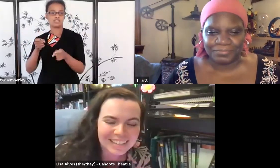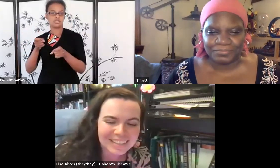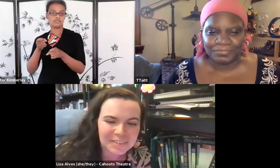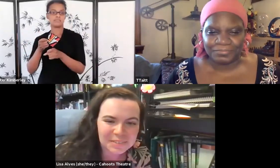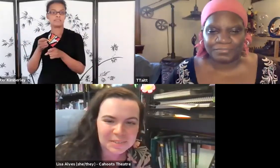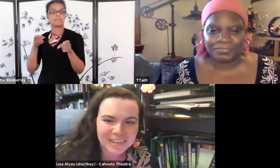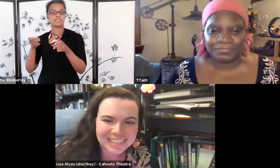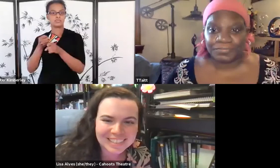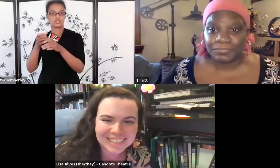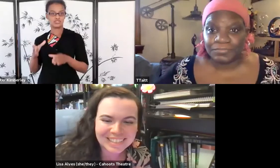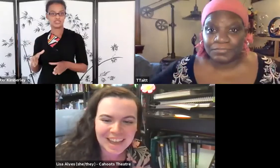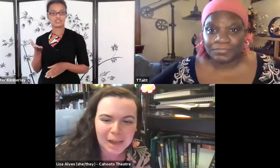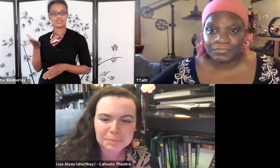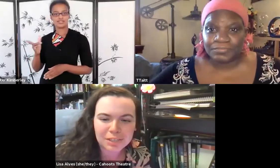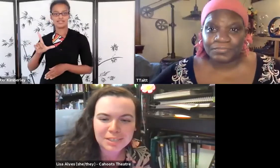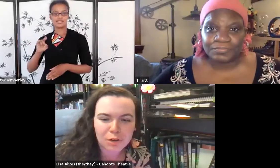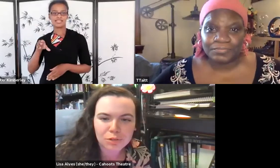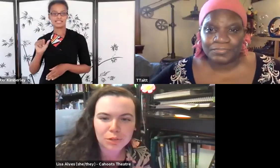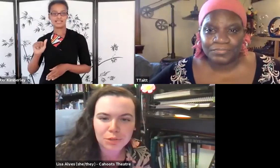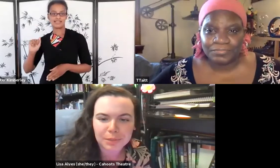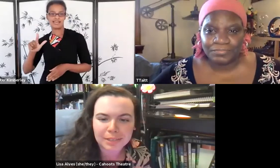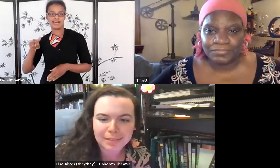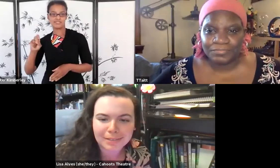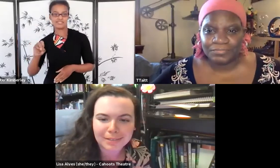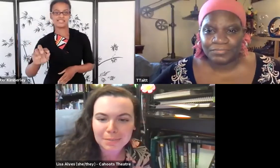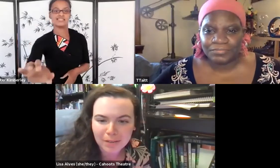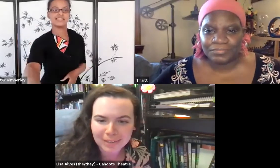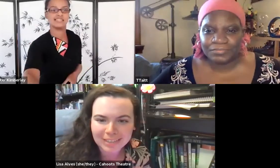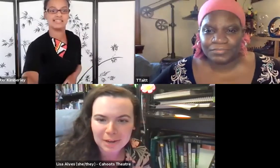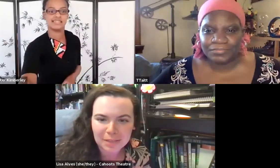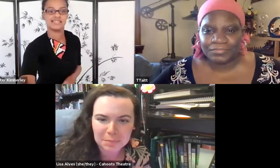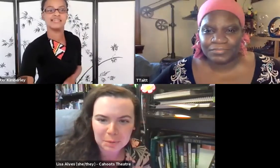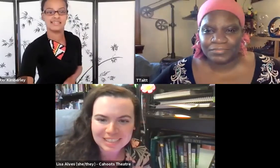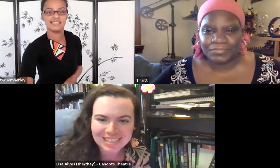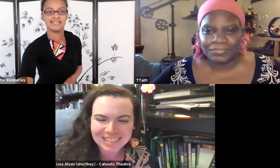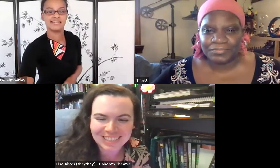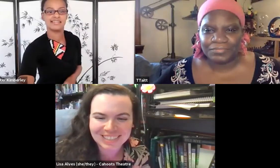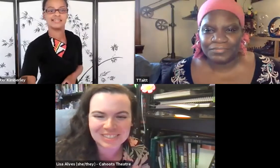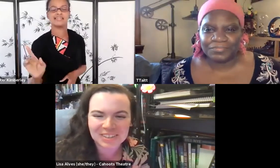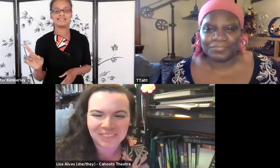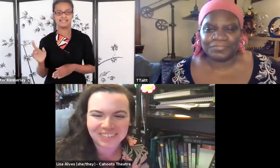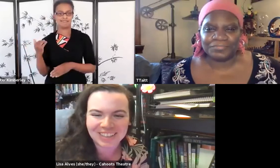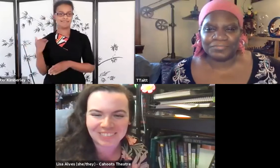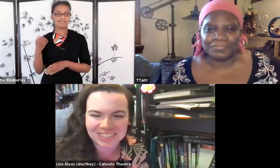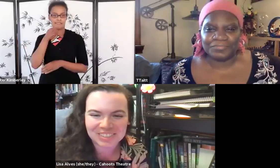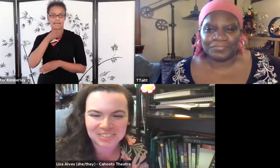Hello, everyone. I'm just also doing spotlighting at the moment. So let me just